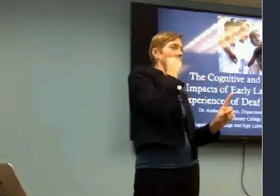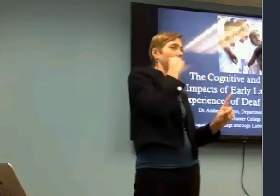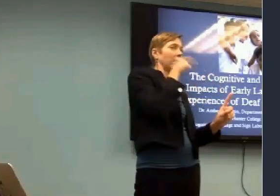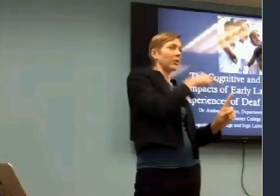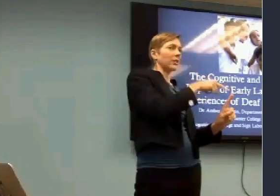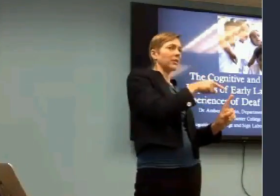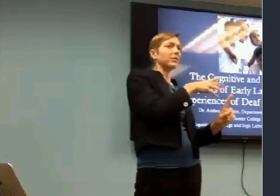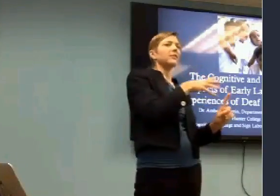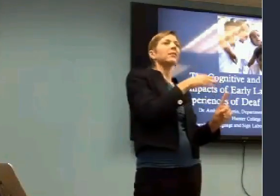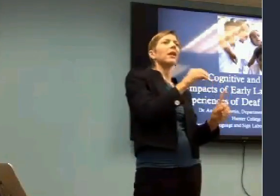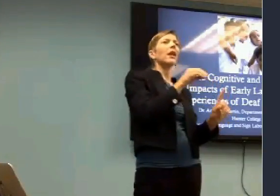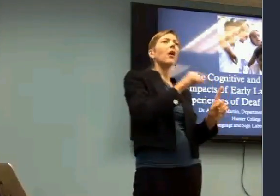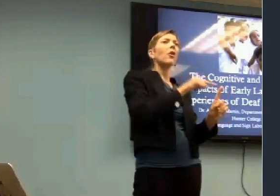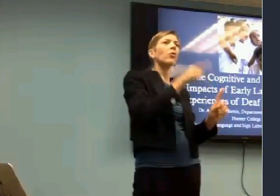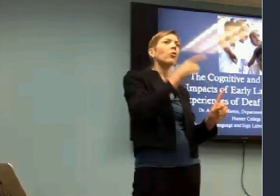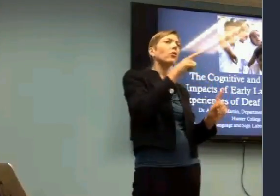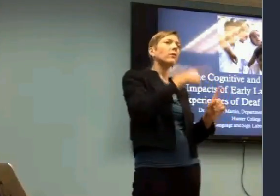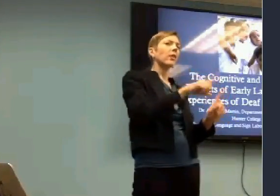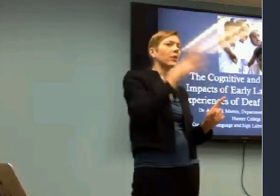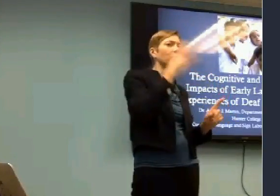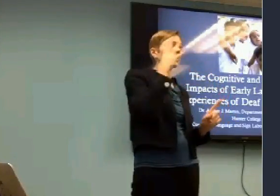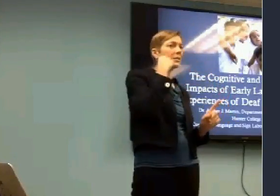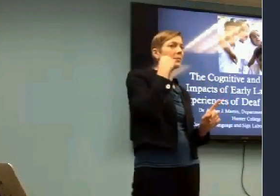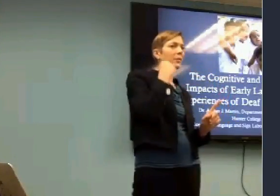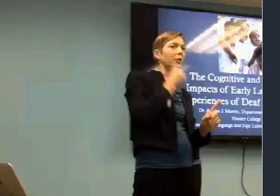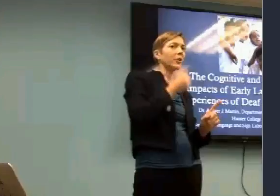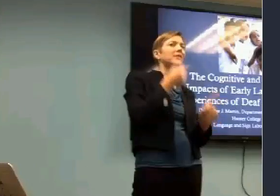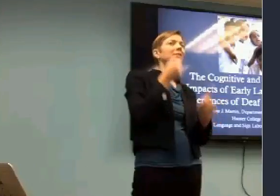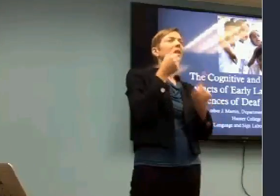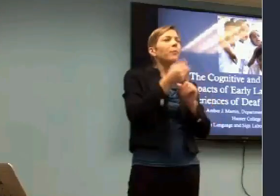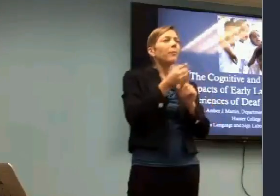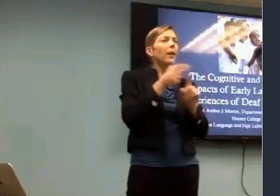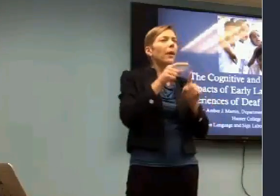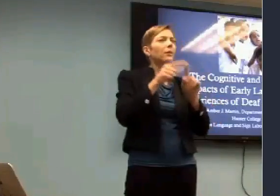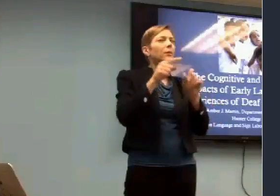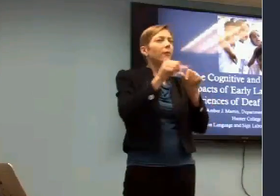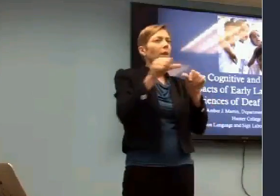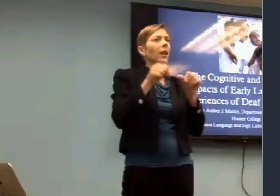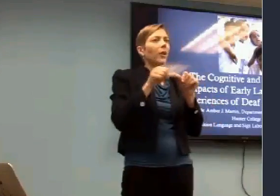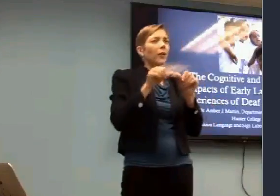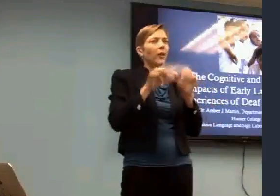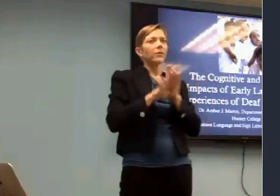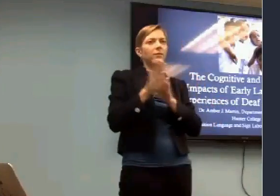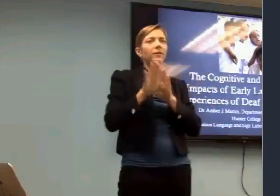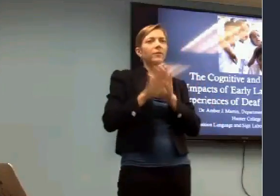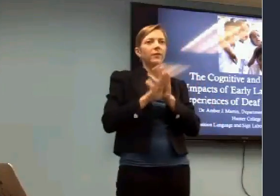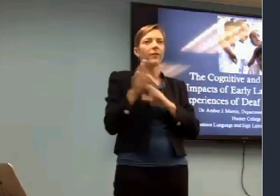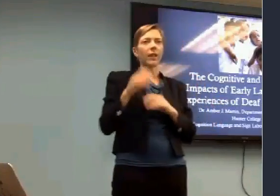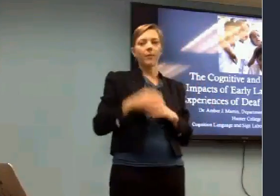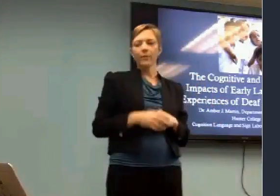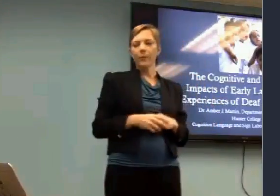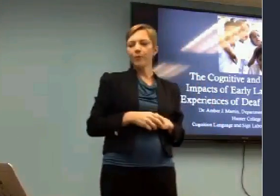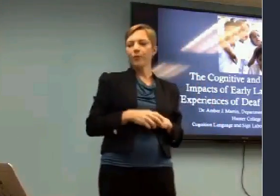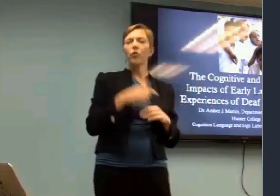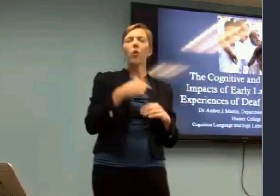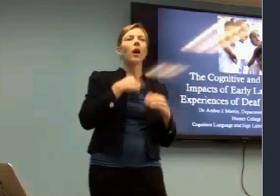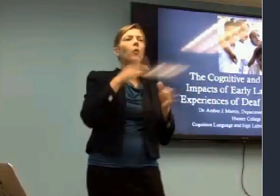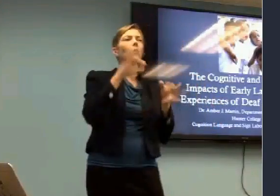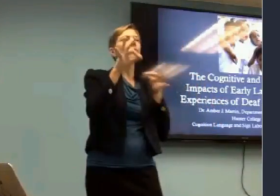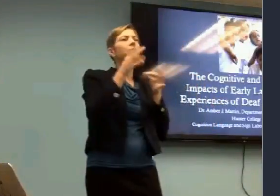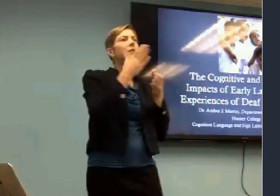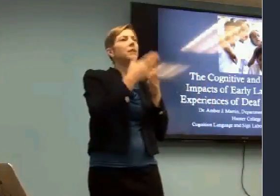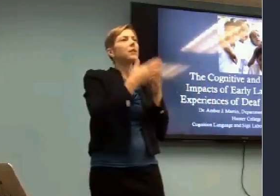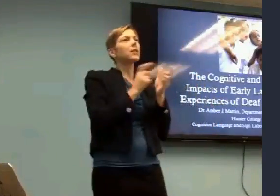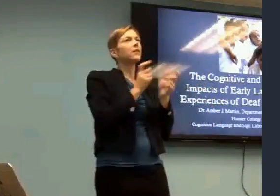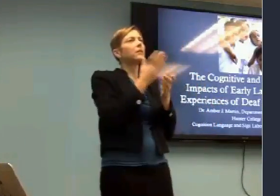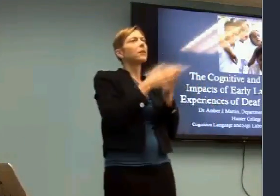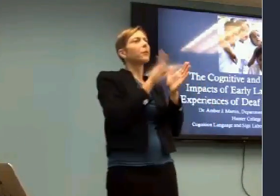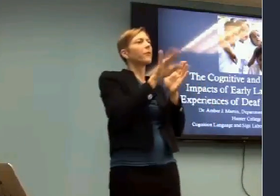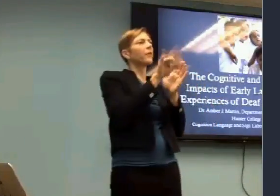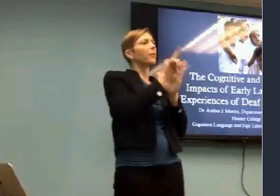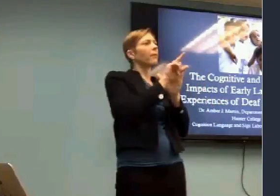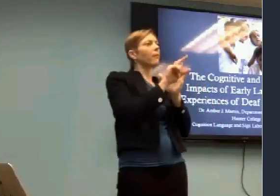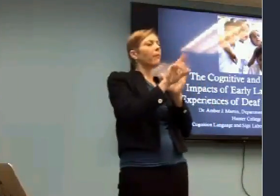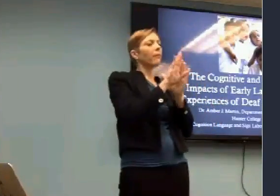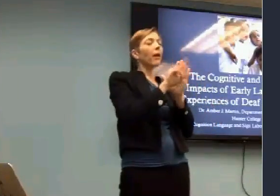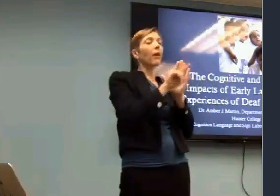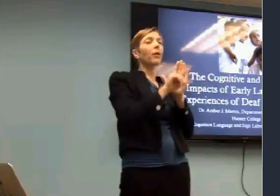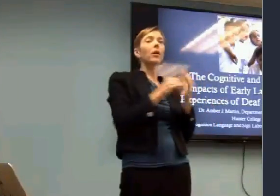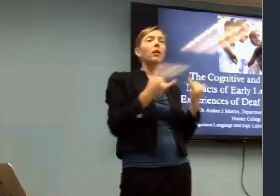early language experiences and the ways in which those experiences impact other areas of development. So today I'll be touching